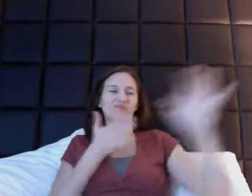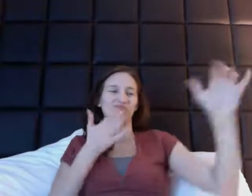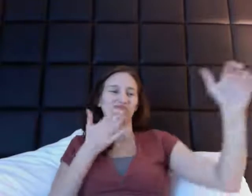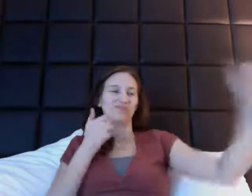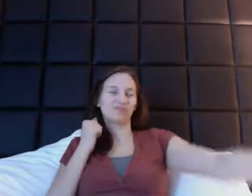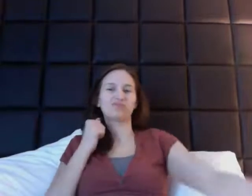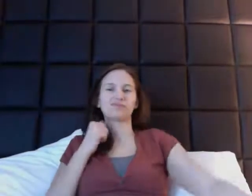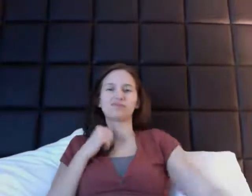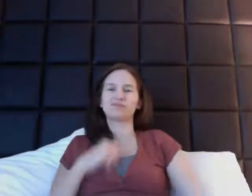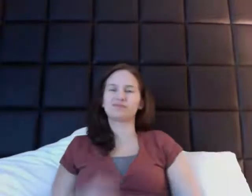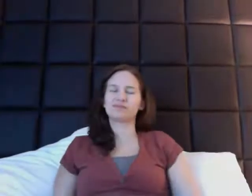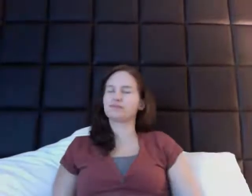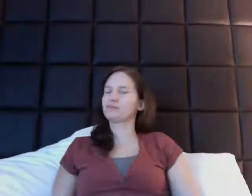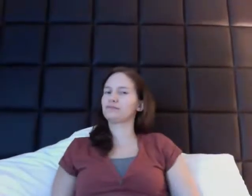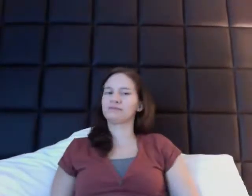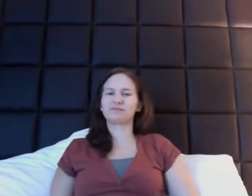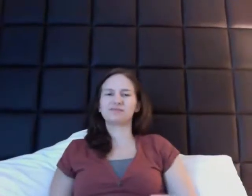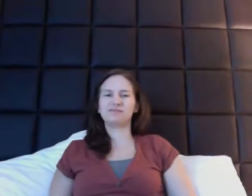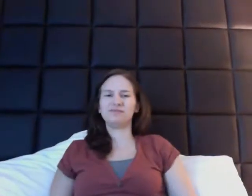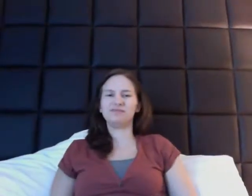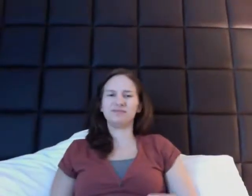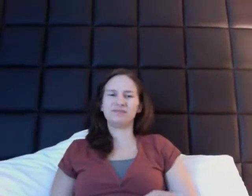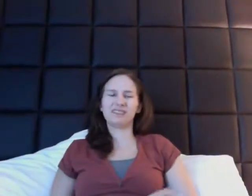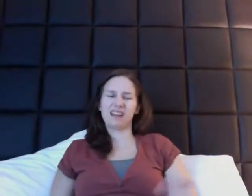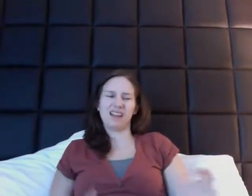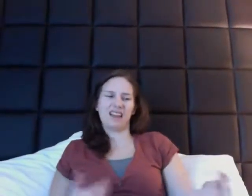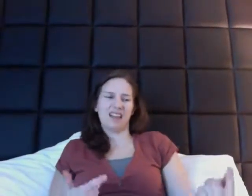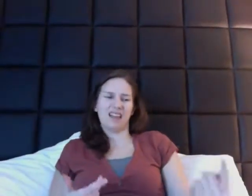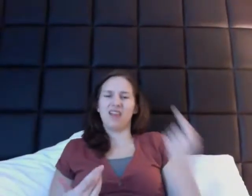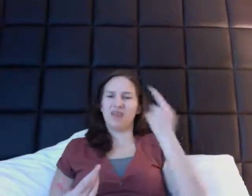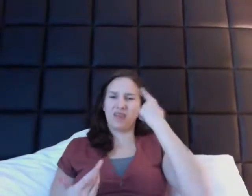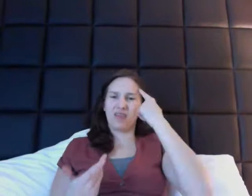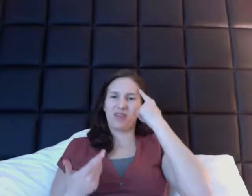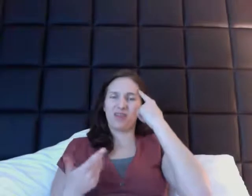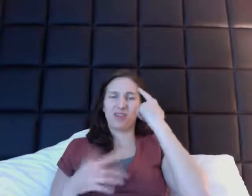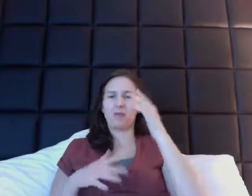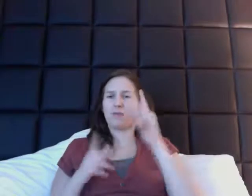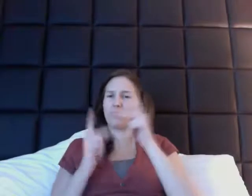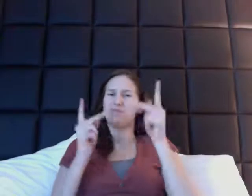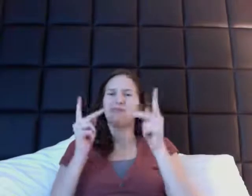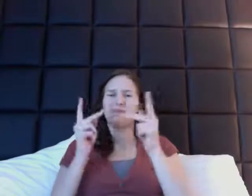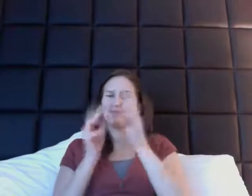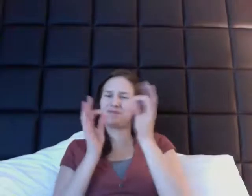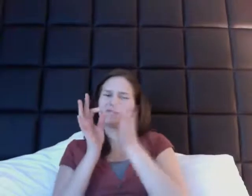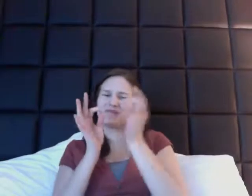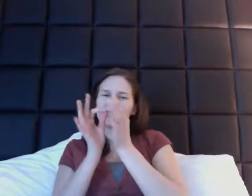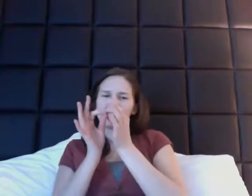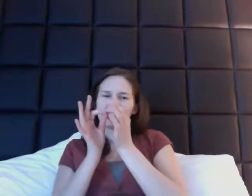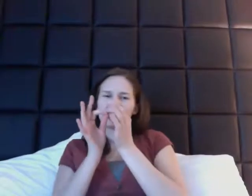I thought this place was an empire. Now I'm relaxed. I can't be sure.